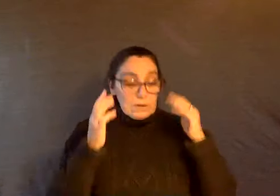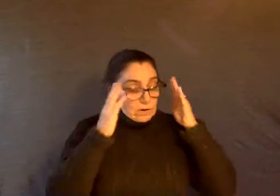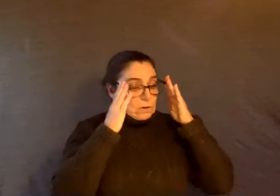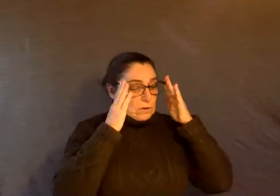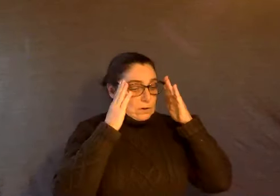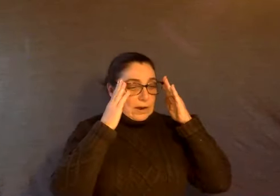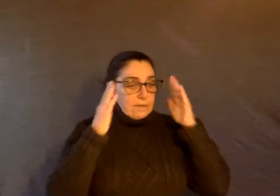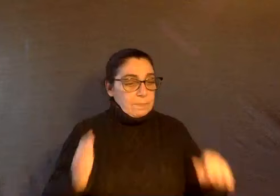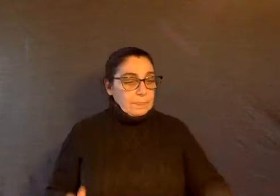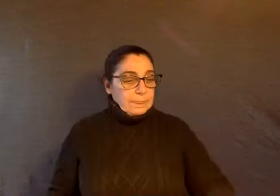Okay.